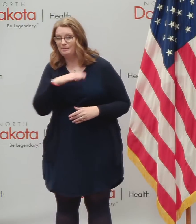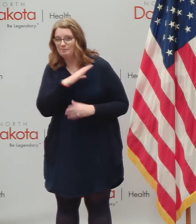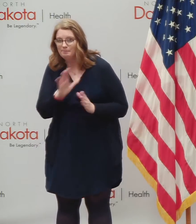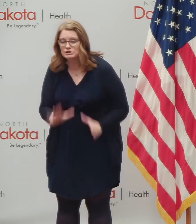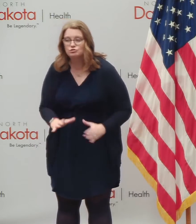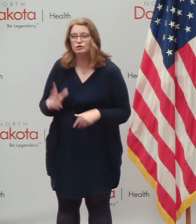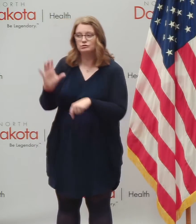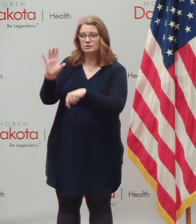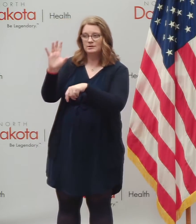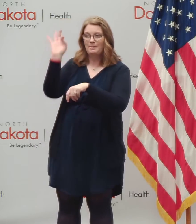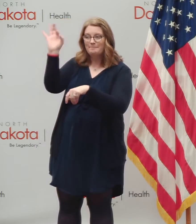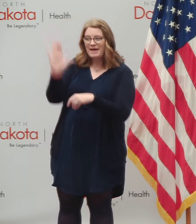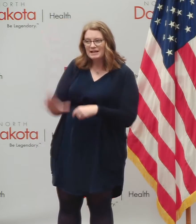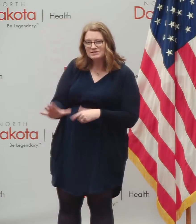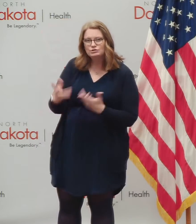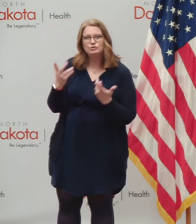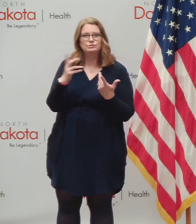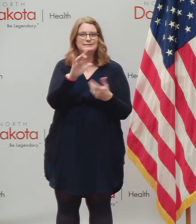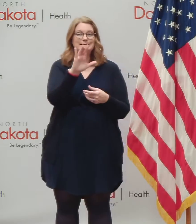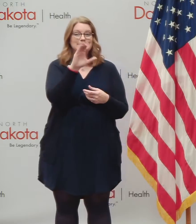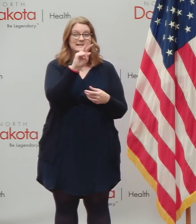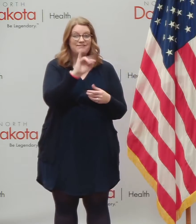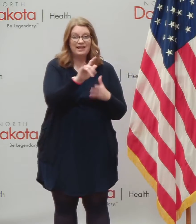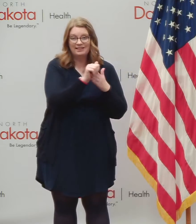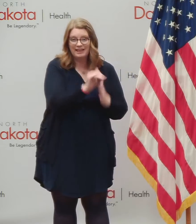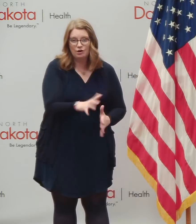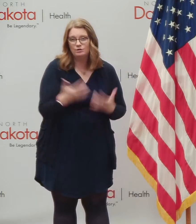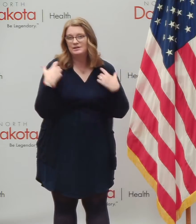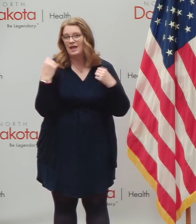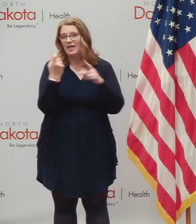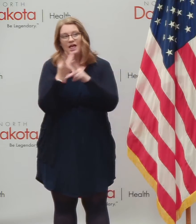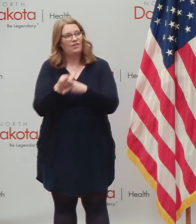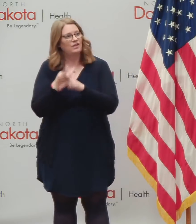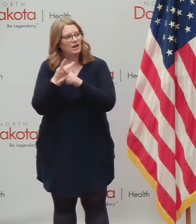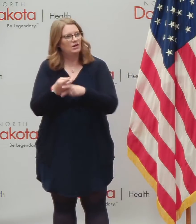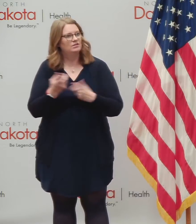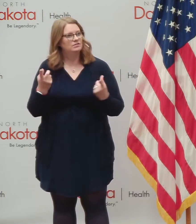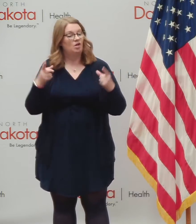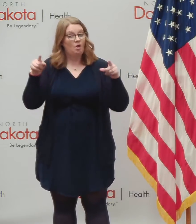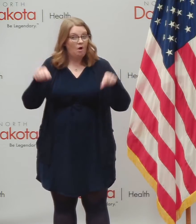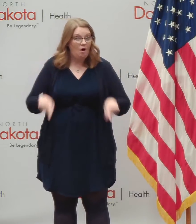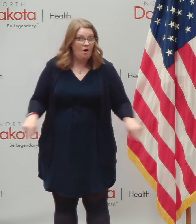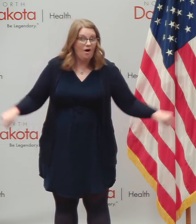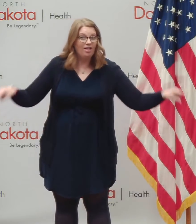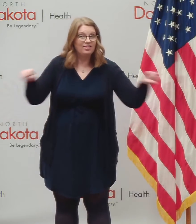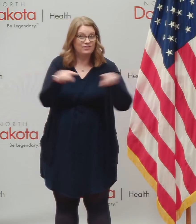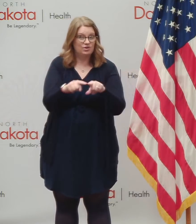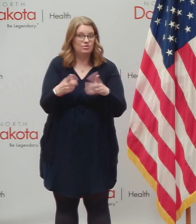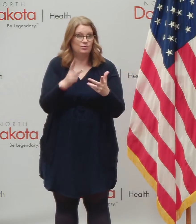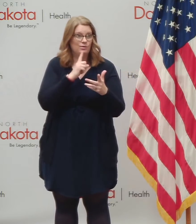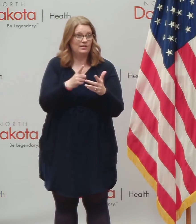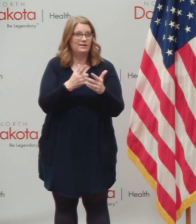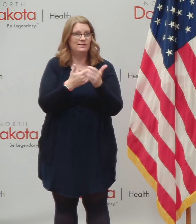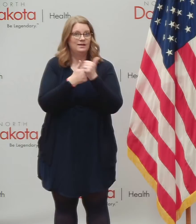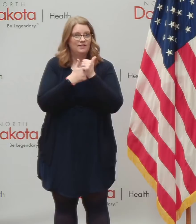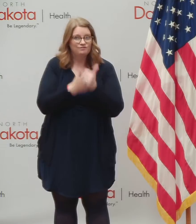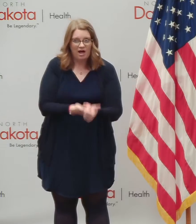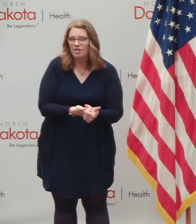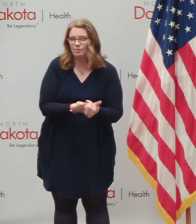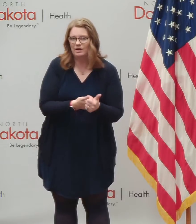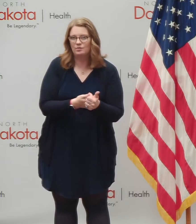faith-based leaders, civic leaders, healthcare leaders, everybody doing what they think they need to do locally to help get